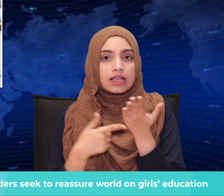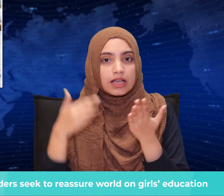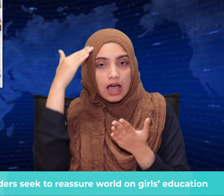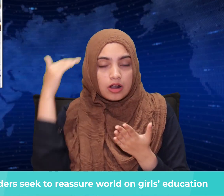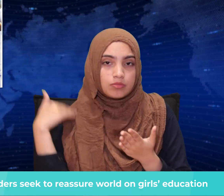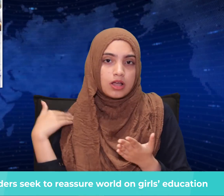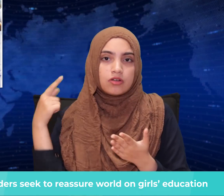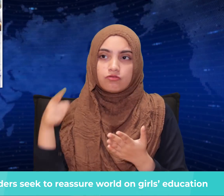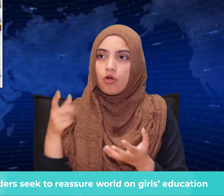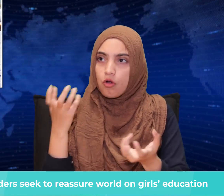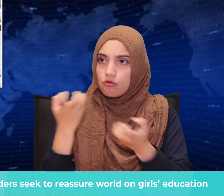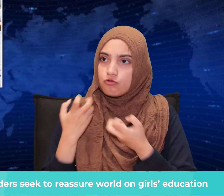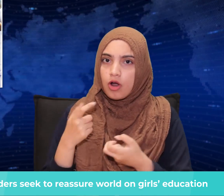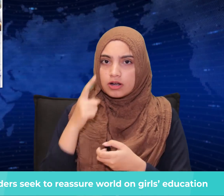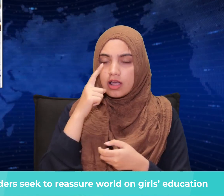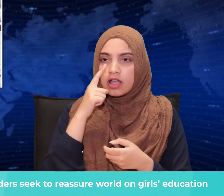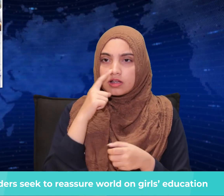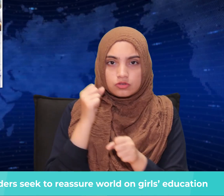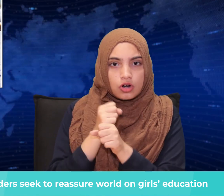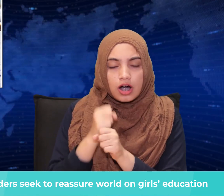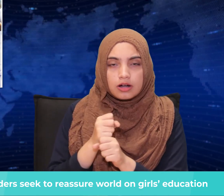girls' education.